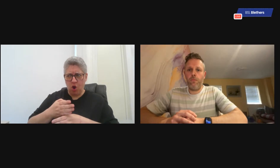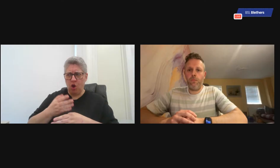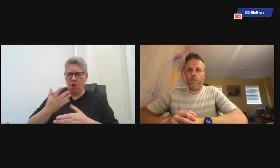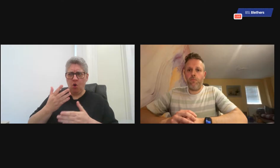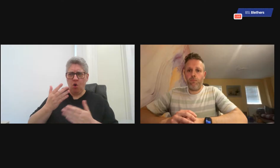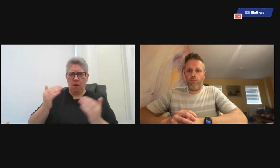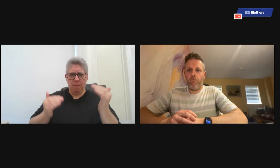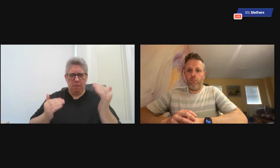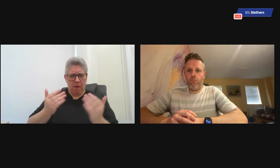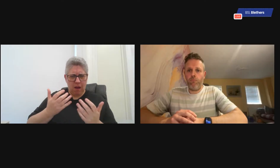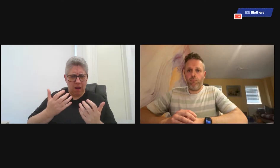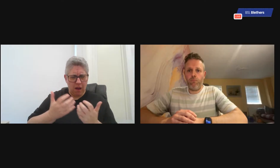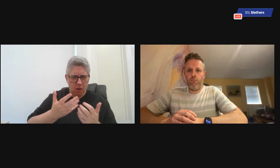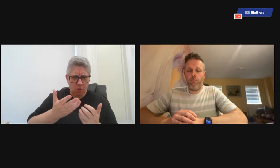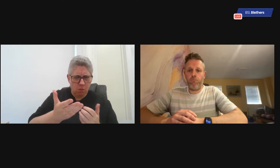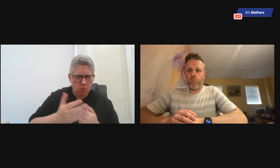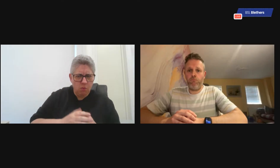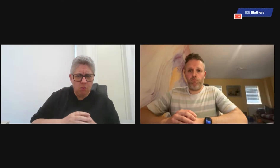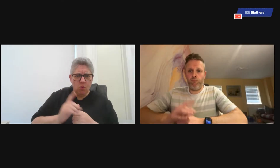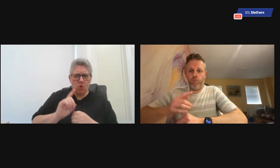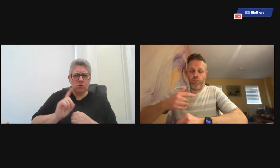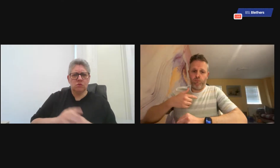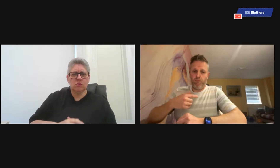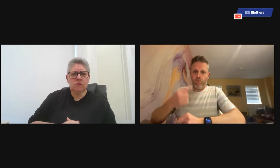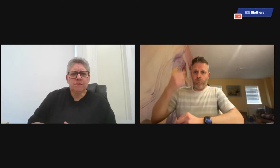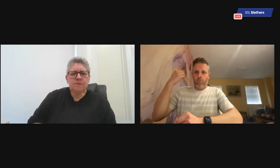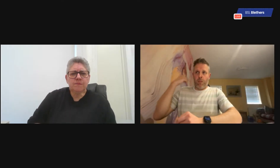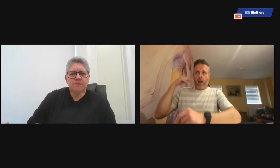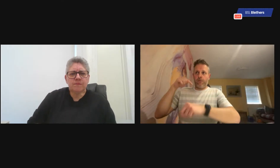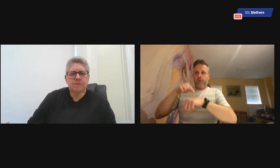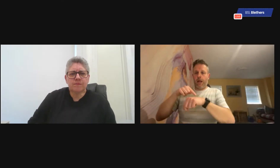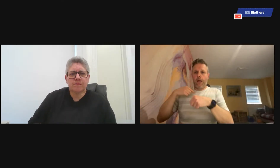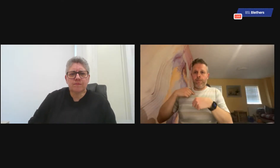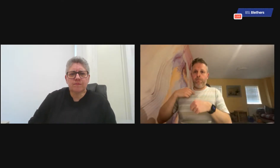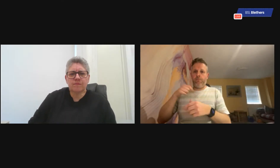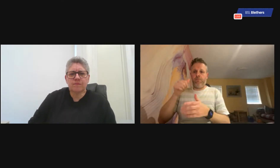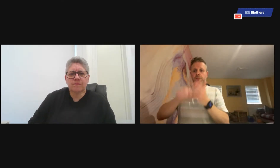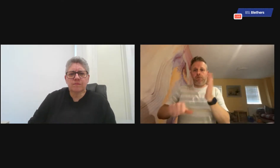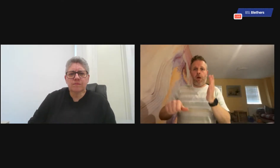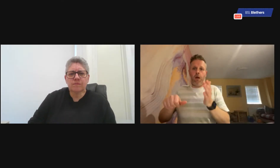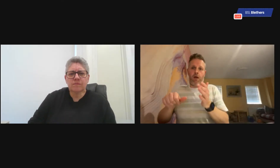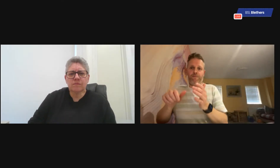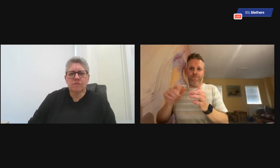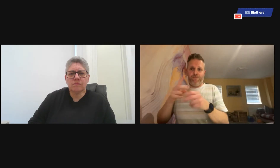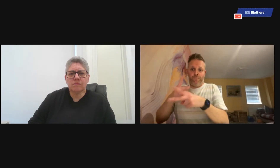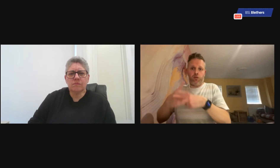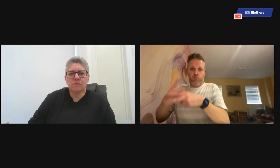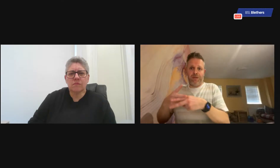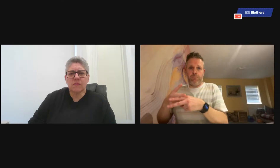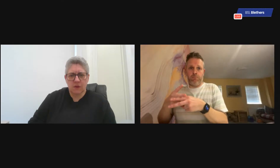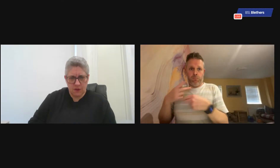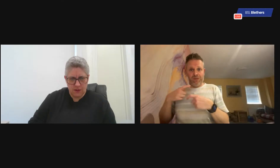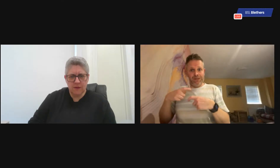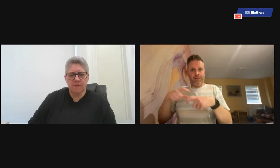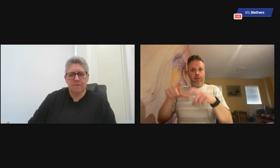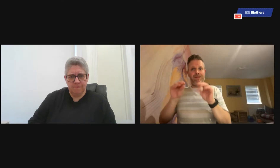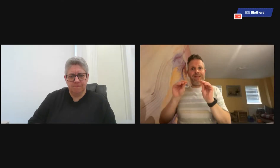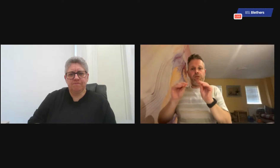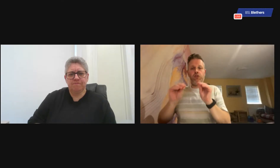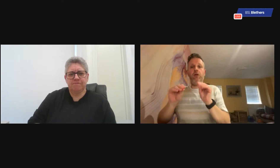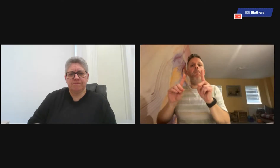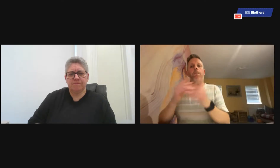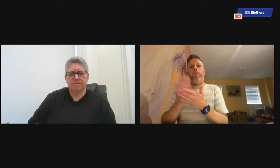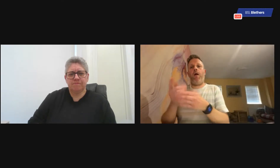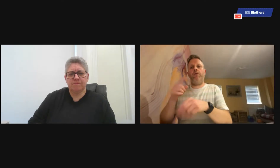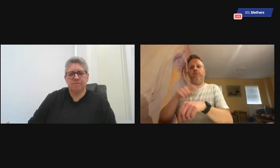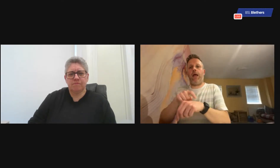full-time work in order to foster, or do you continue to work, and how do you manage that work-life balance? Well, when I started